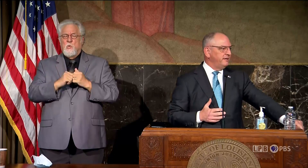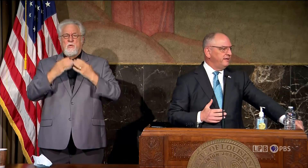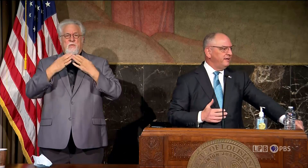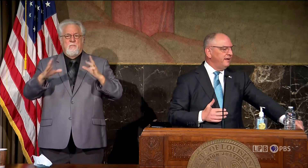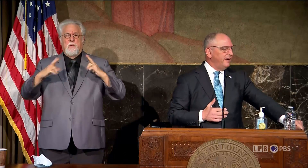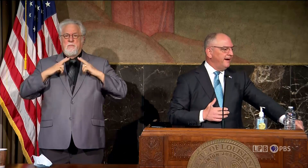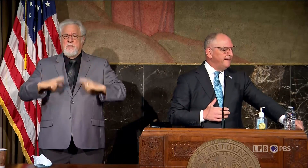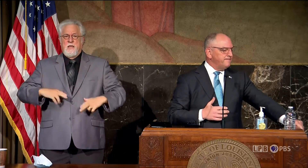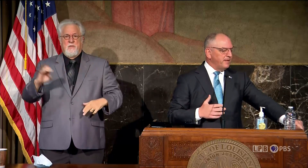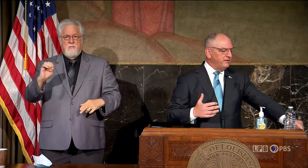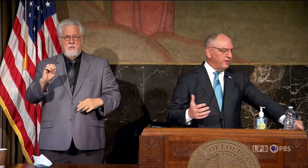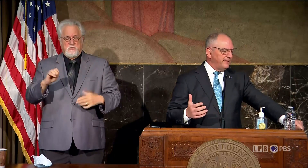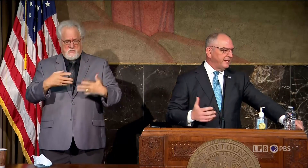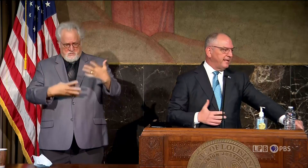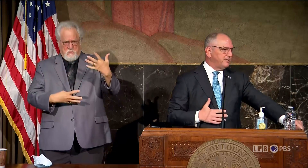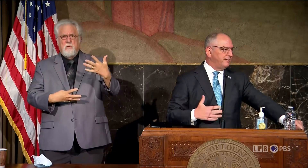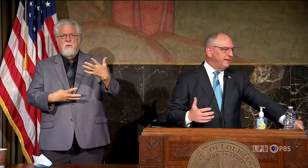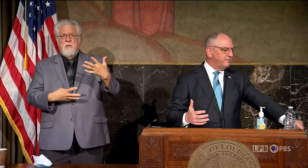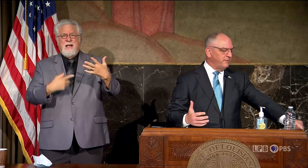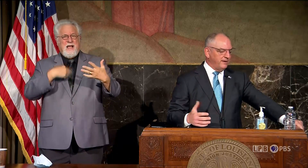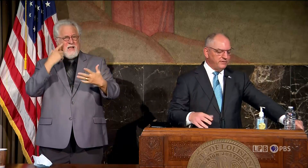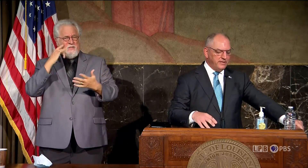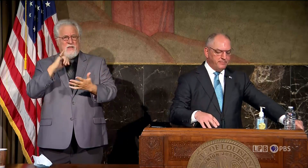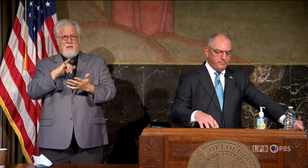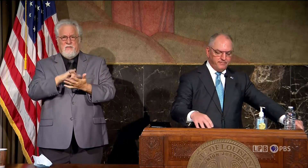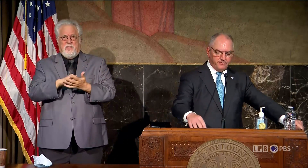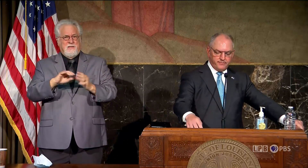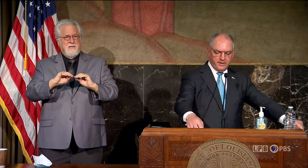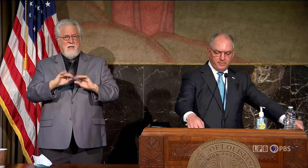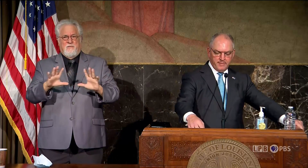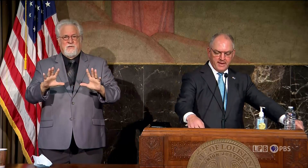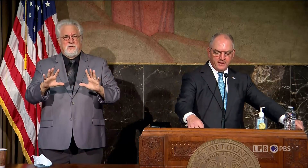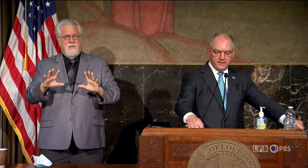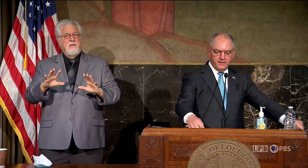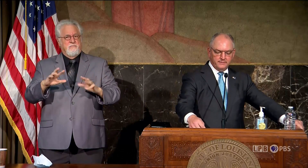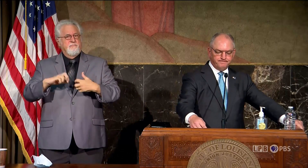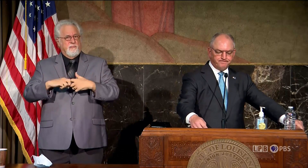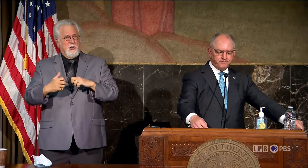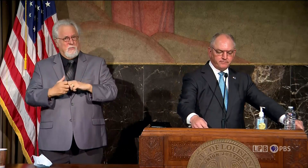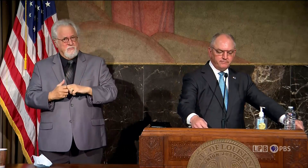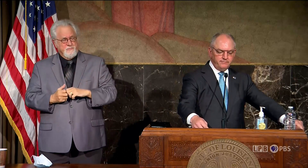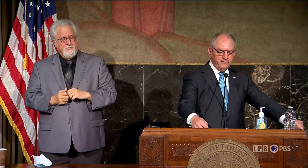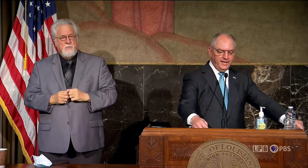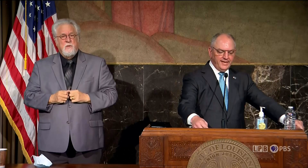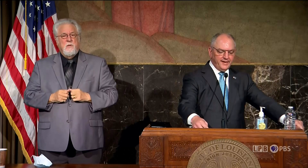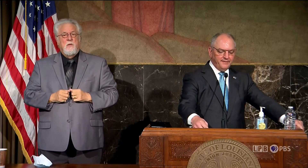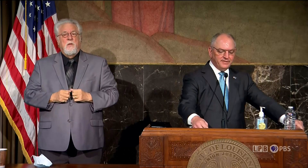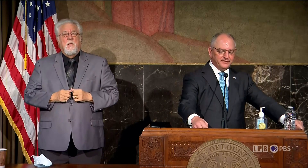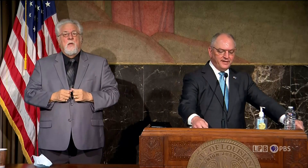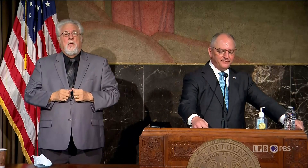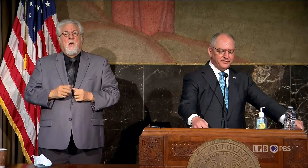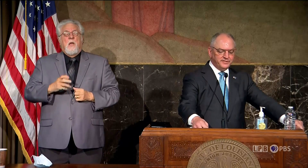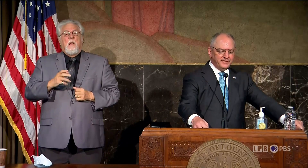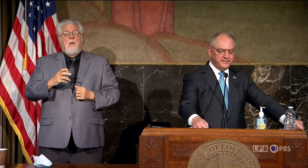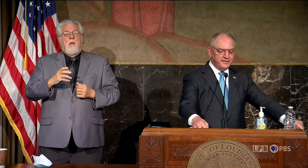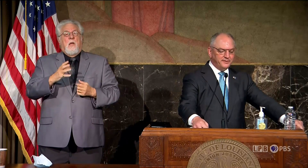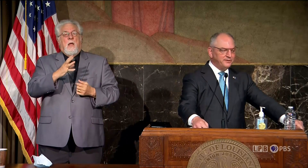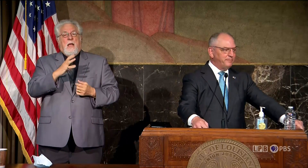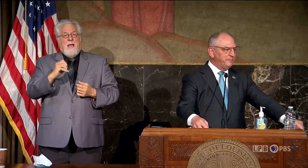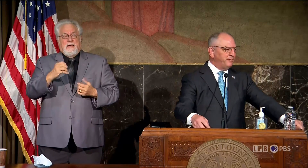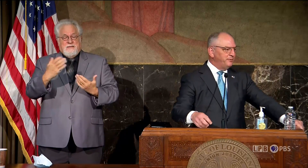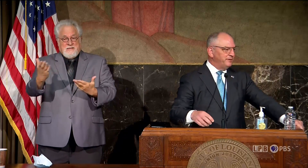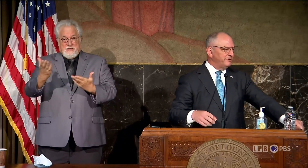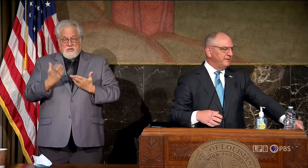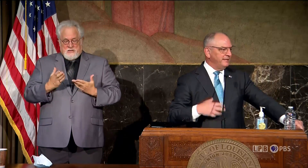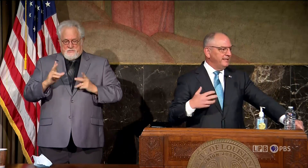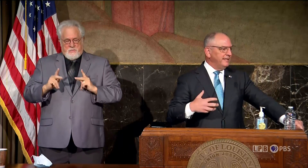emergency. And so I think that's obviously problematic, and in and of itself suggests that there are